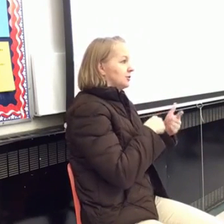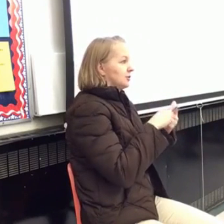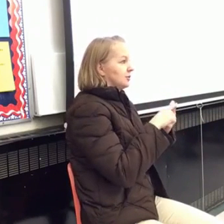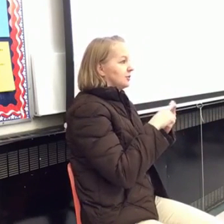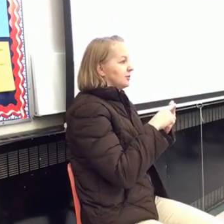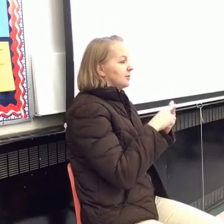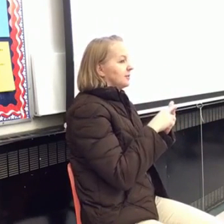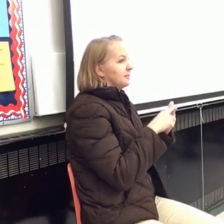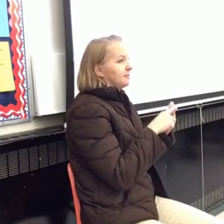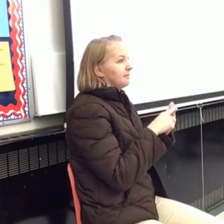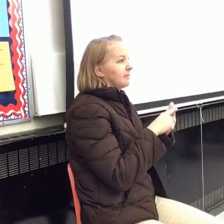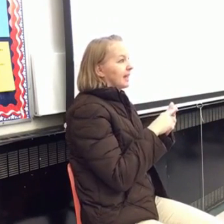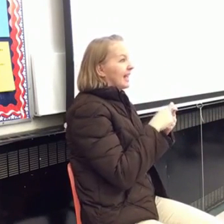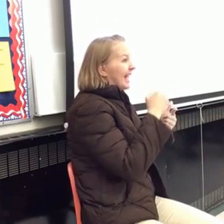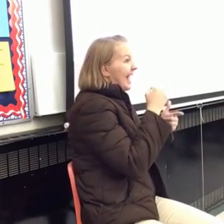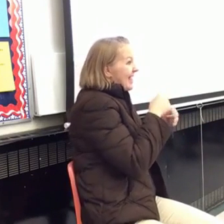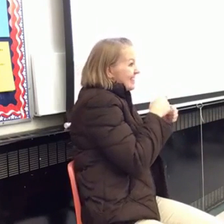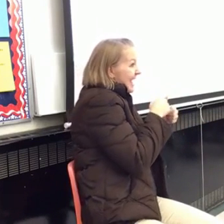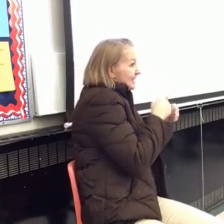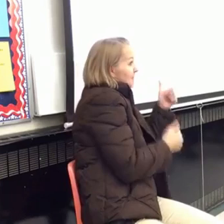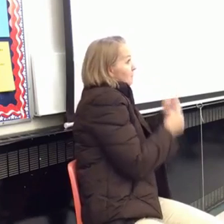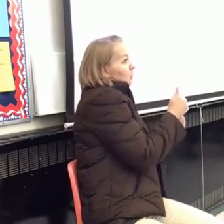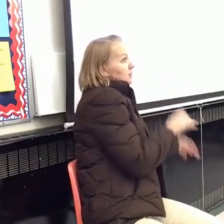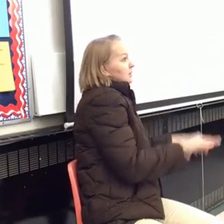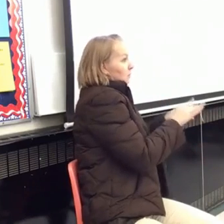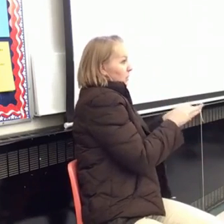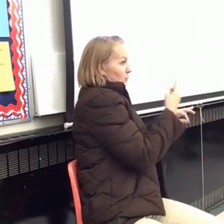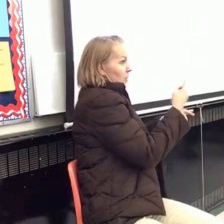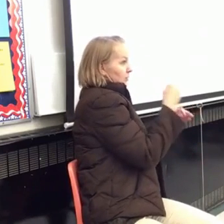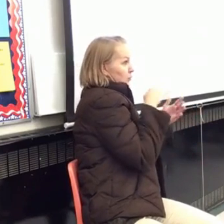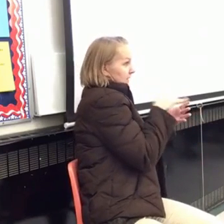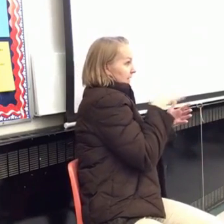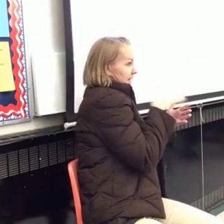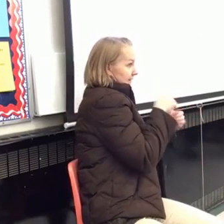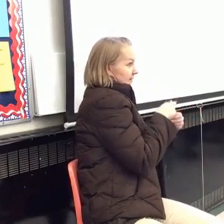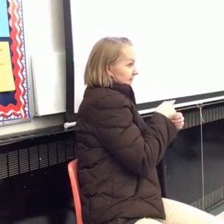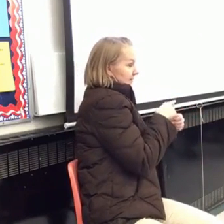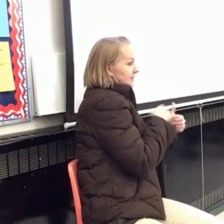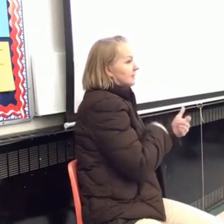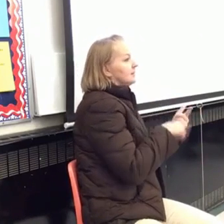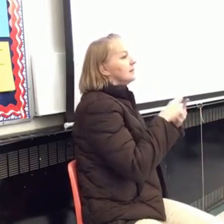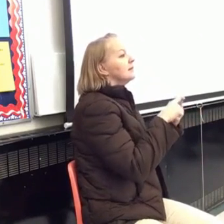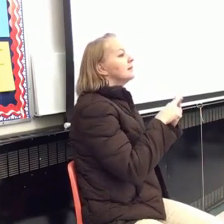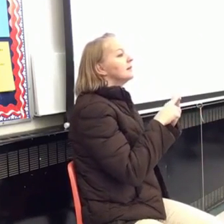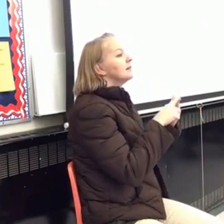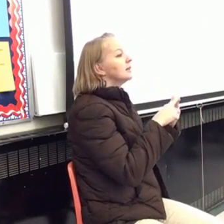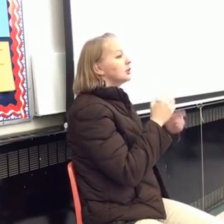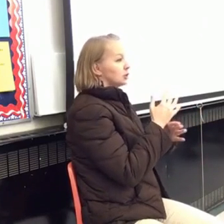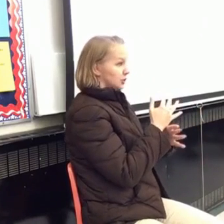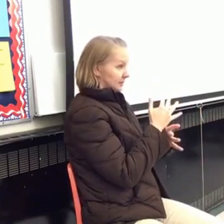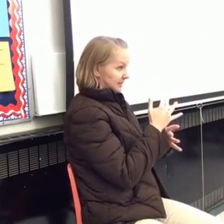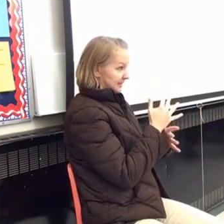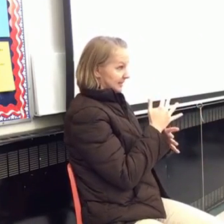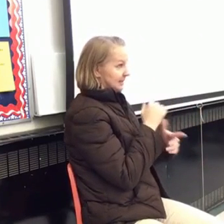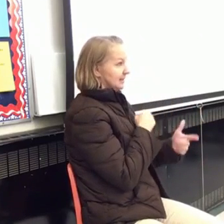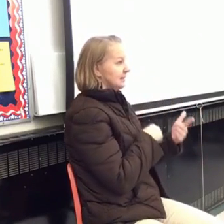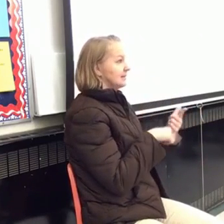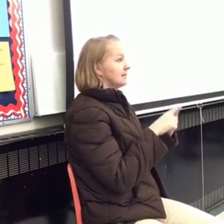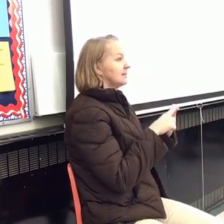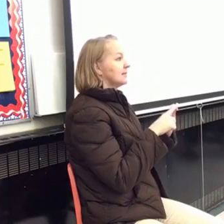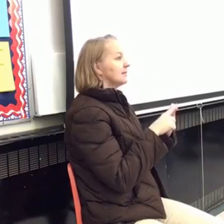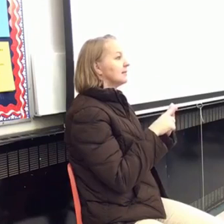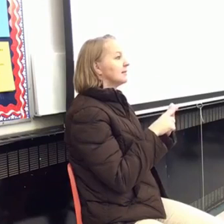And if you will double star that, that's the most important one to be able to study. You need to know the Germans.